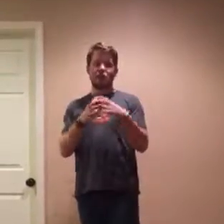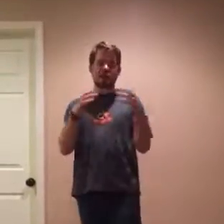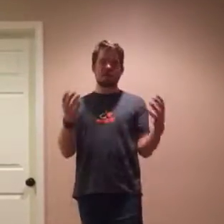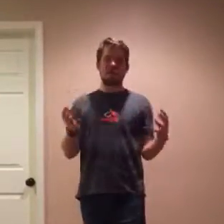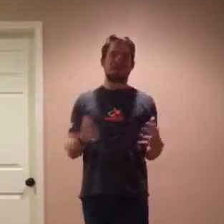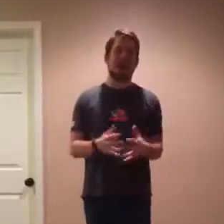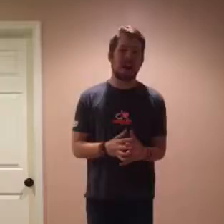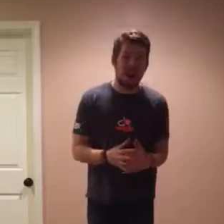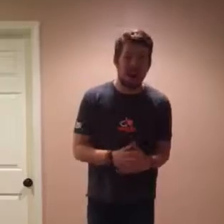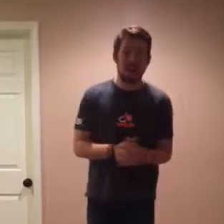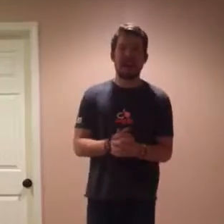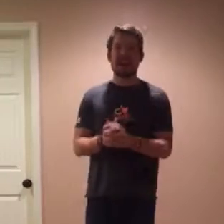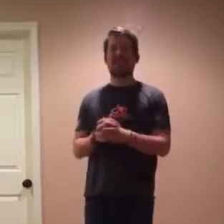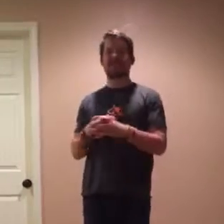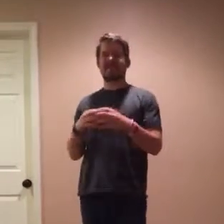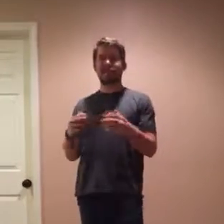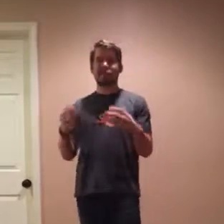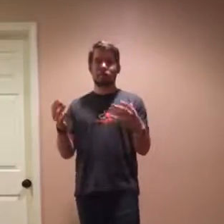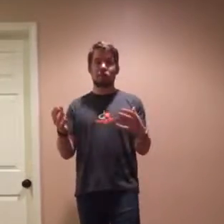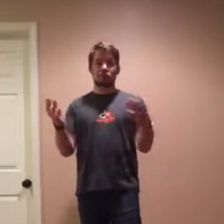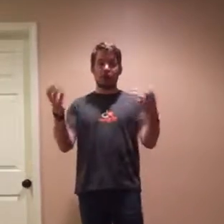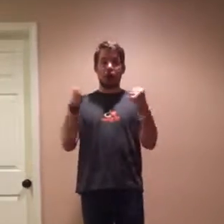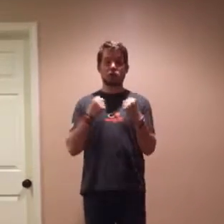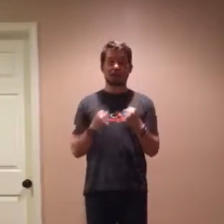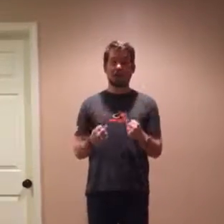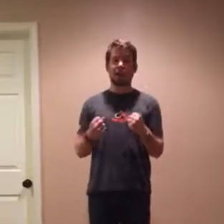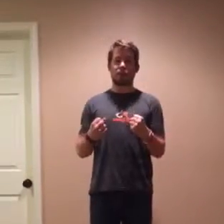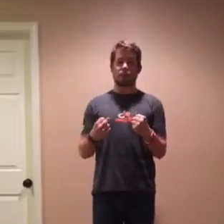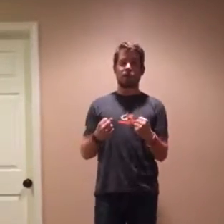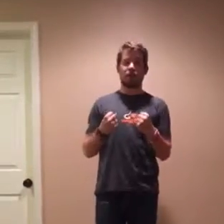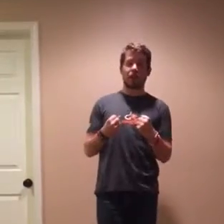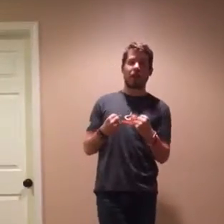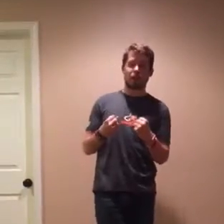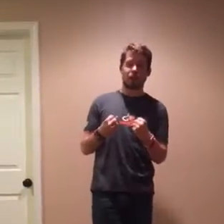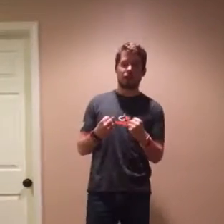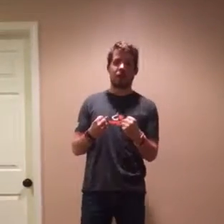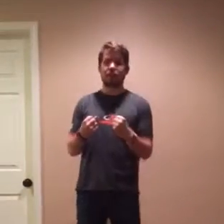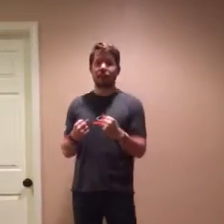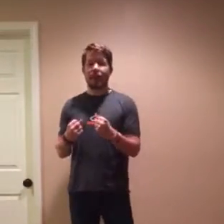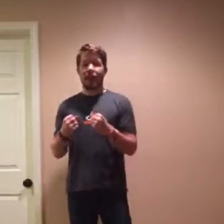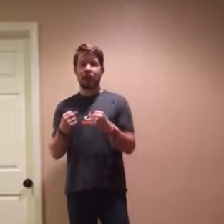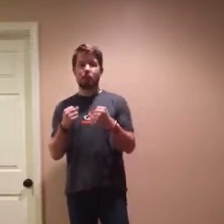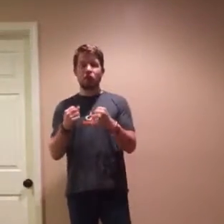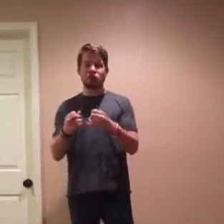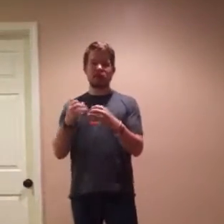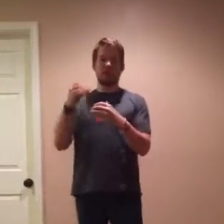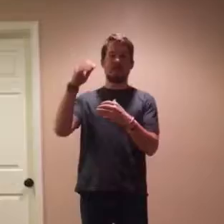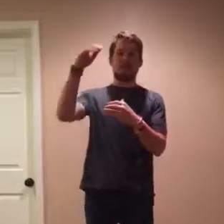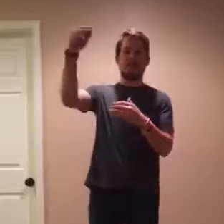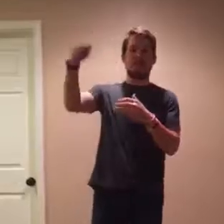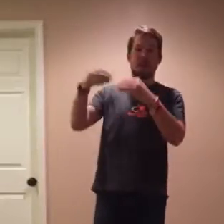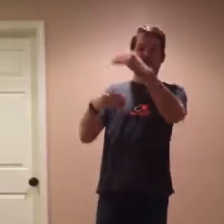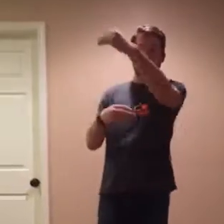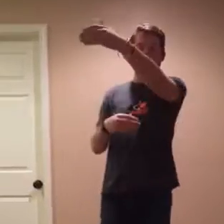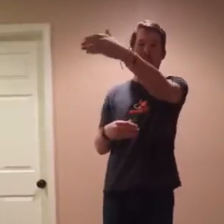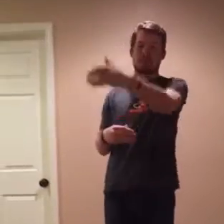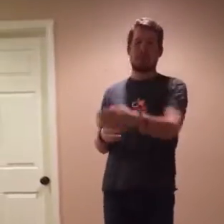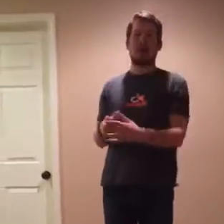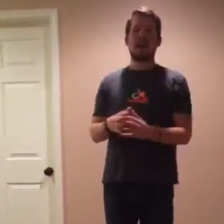overjoys my heart is seeing students that understand that truth of the gospel of Christ and pushing them forward through that truth.